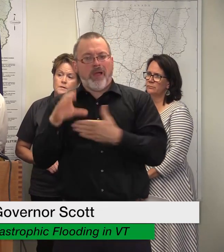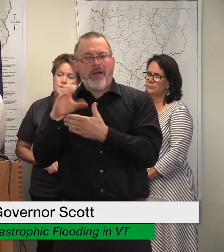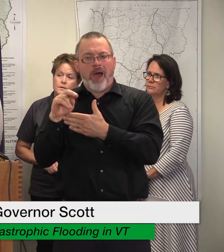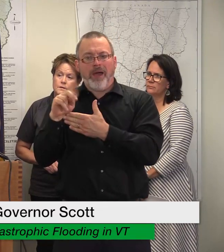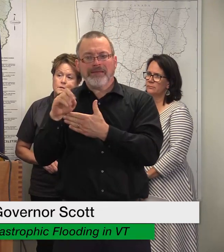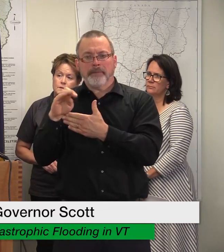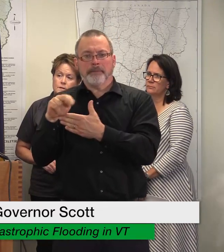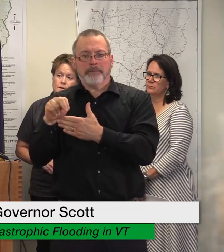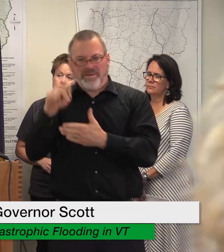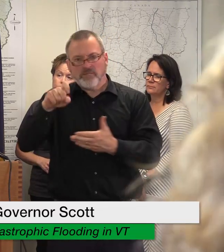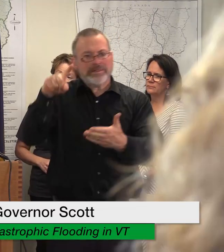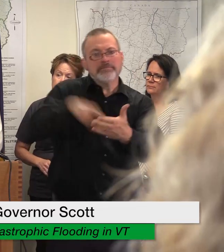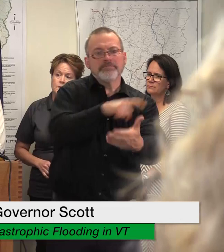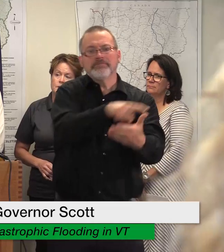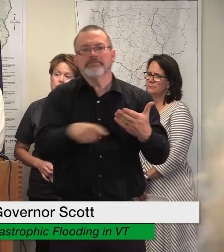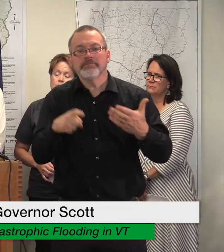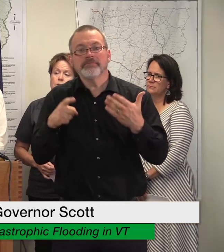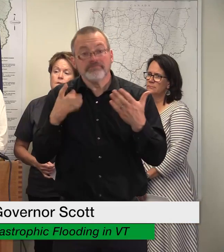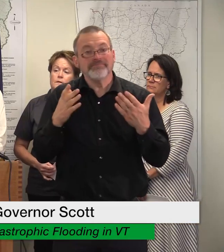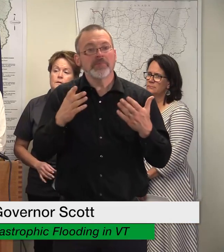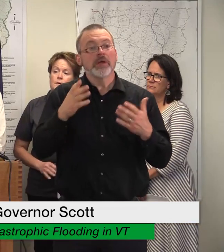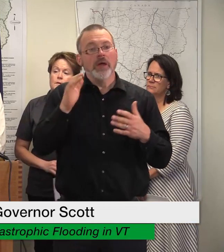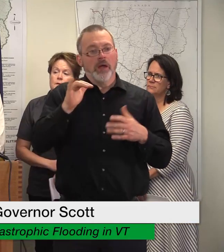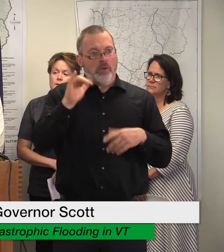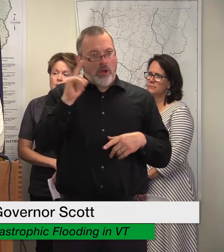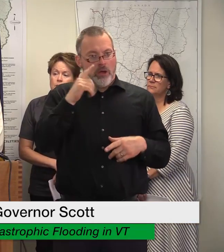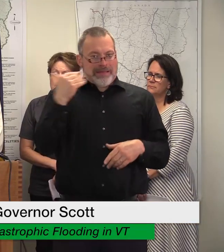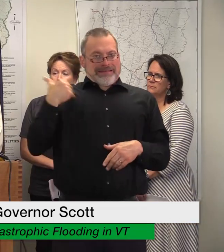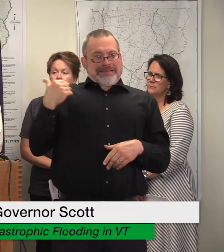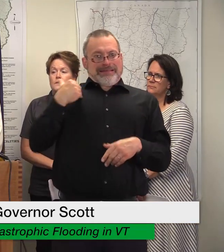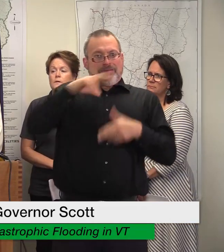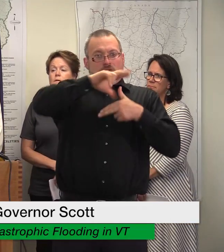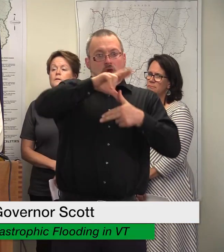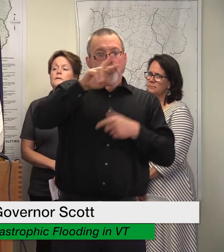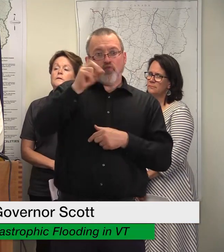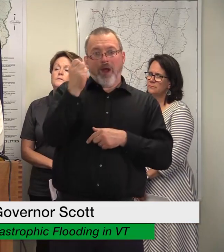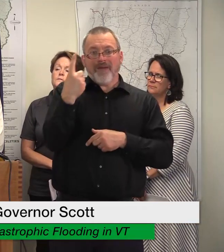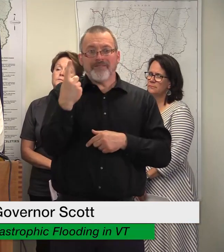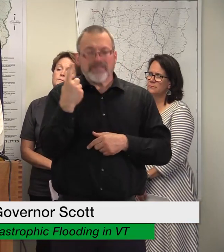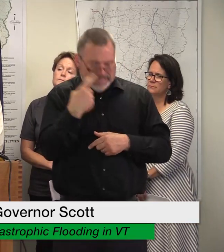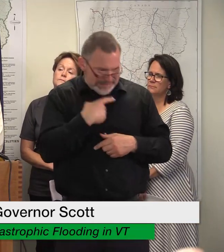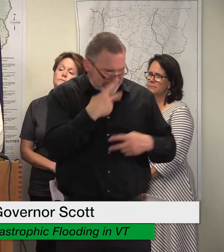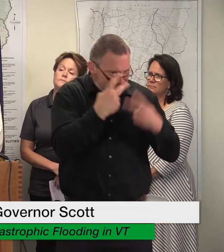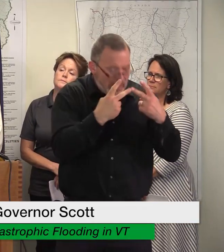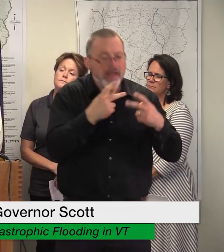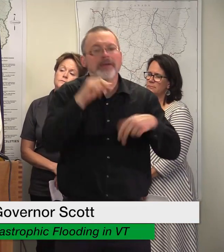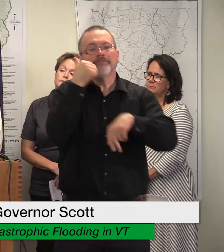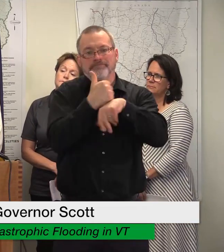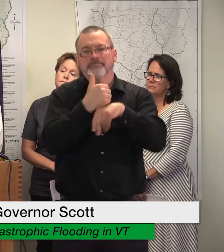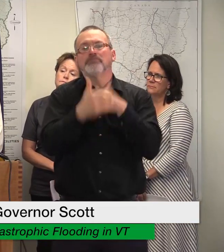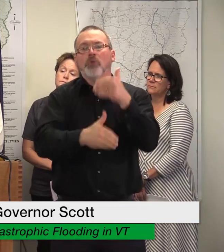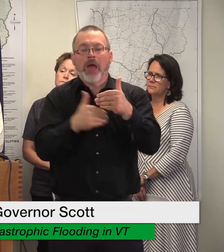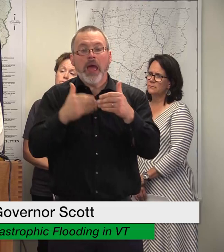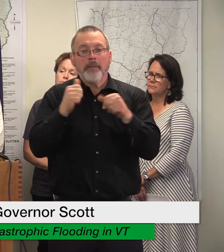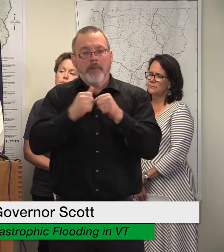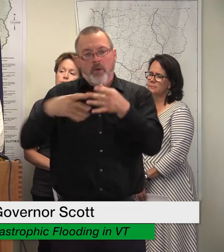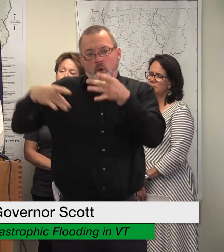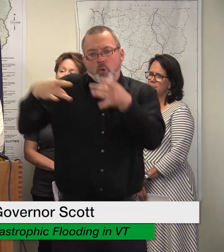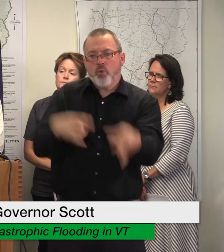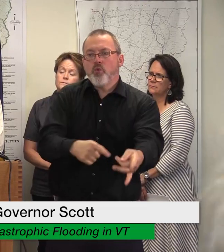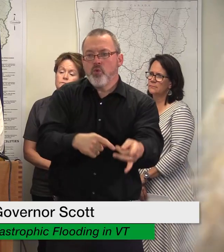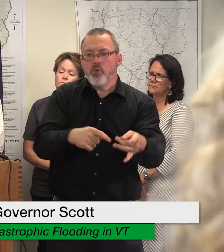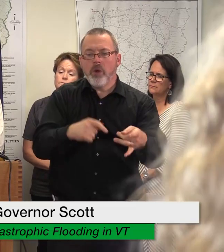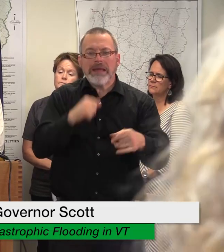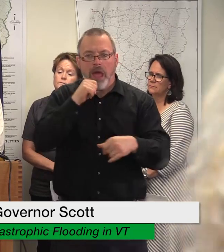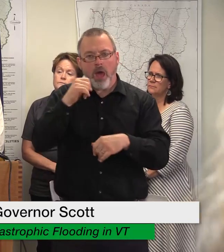Tropical Storm Irene makes this process to condemn a flood-damaged mobile home quicker and more streamlined. Upon the